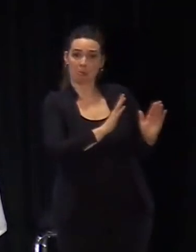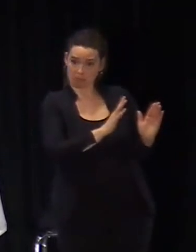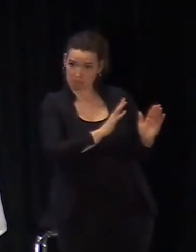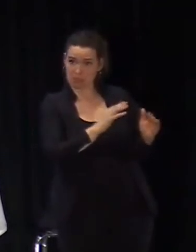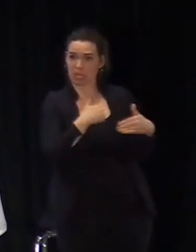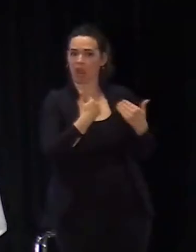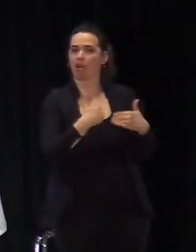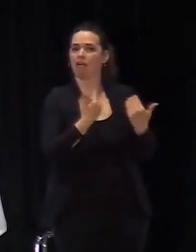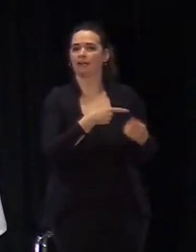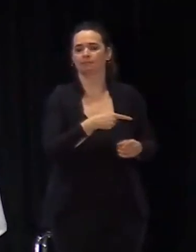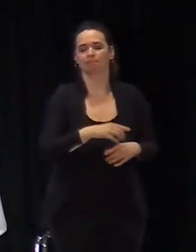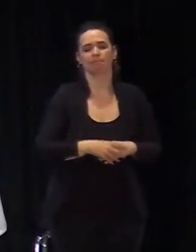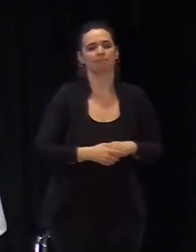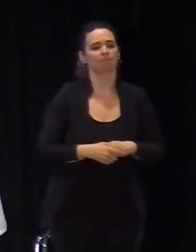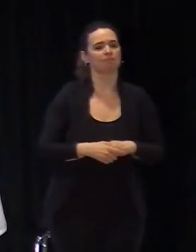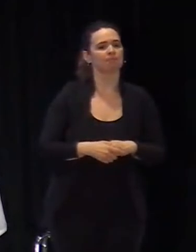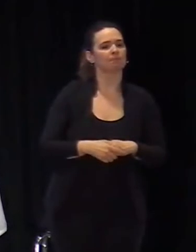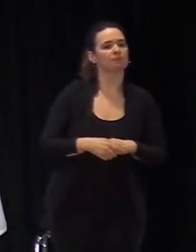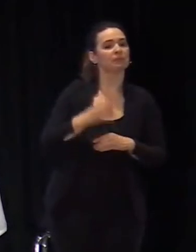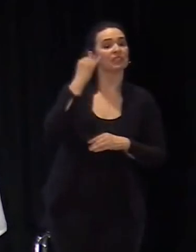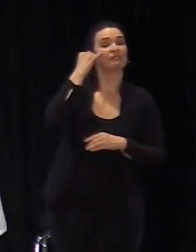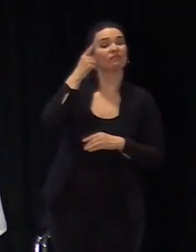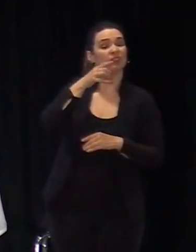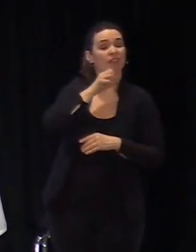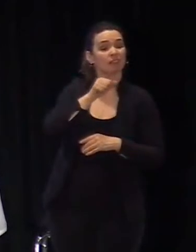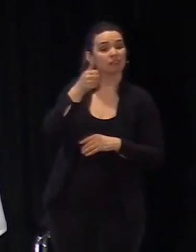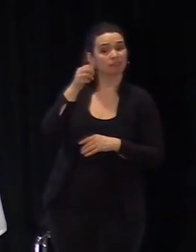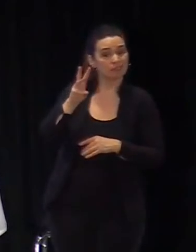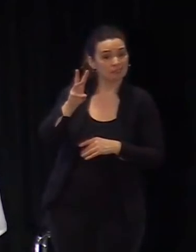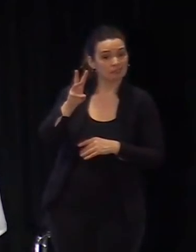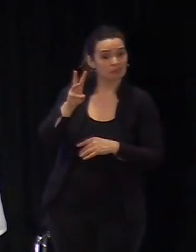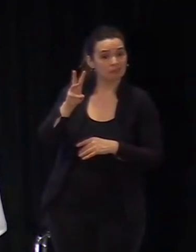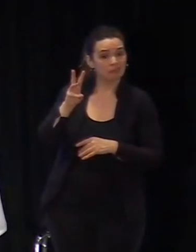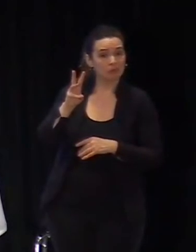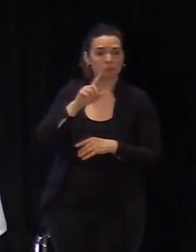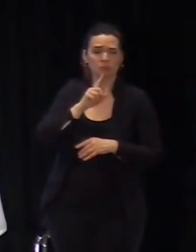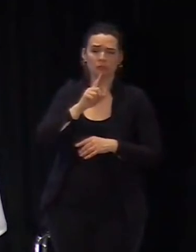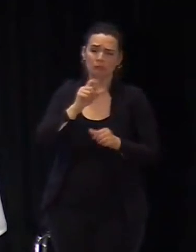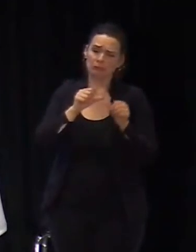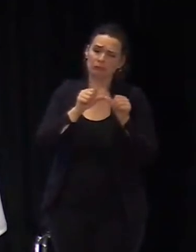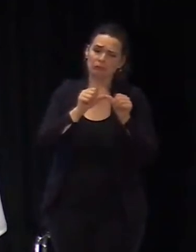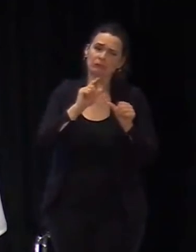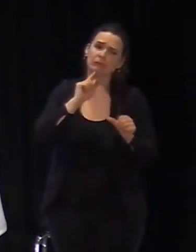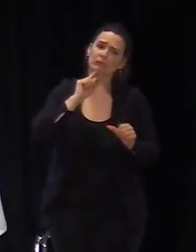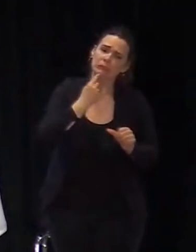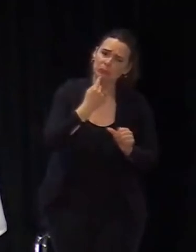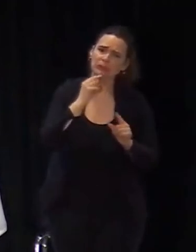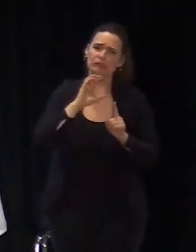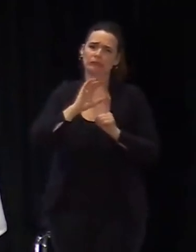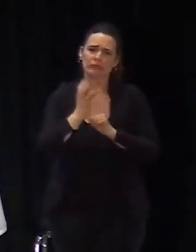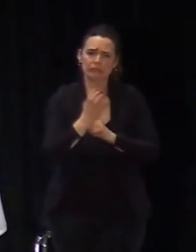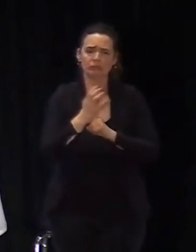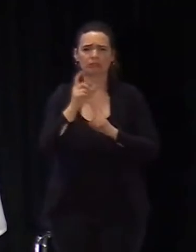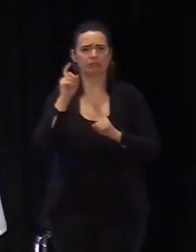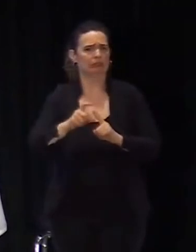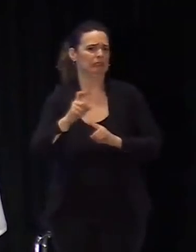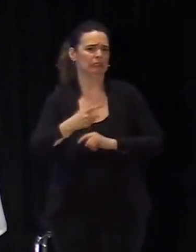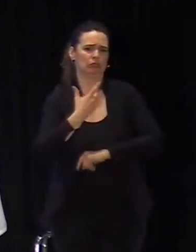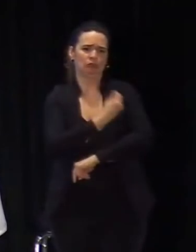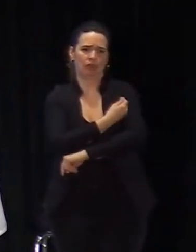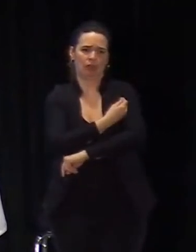a comorbidity, you can get the Pfizer vaccine. I don't know what we'll have at our pod related to that. We may get